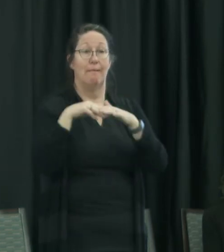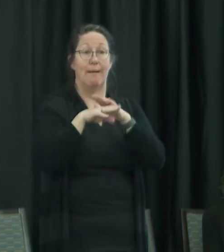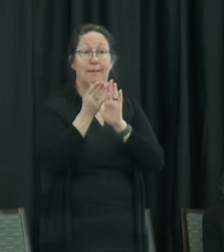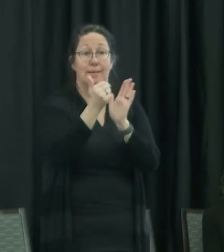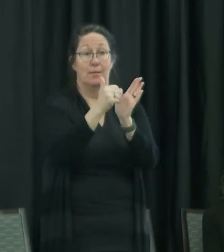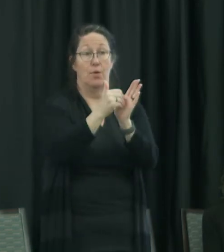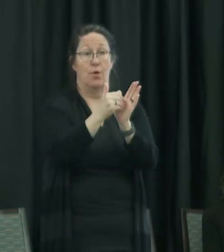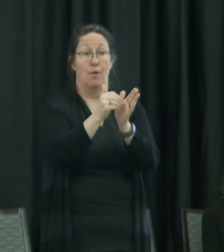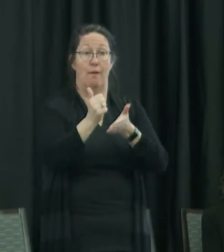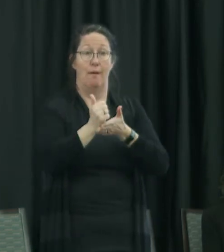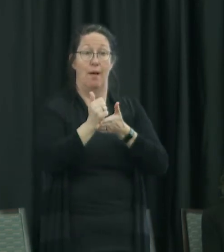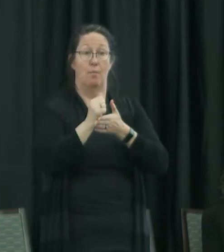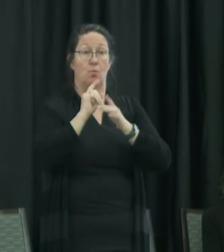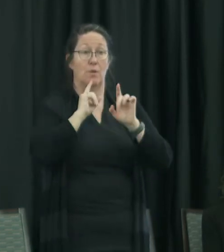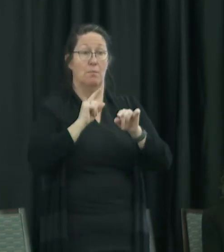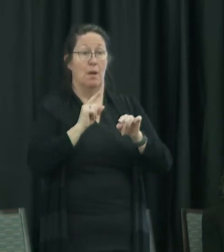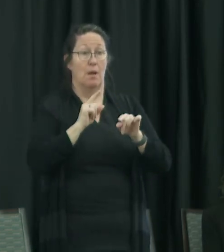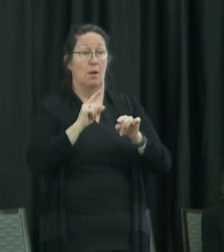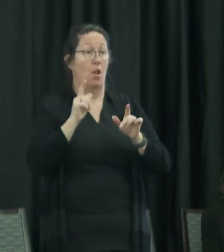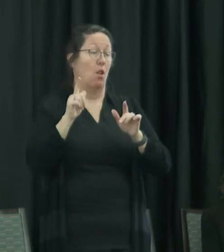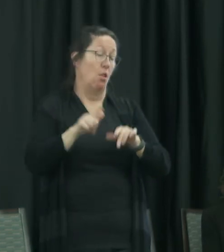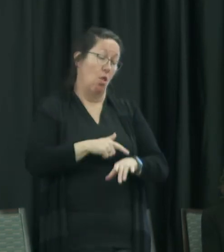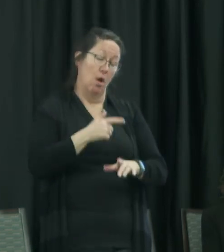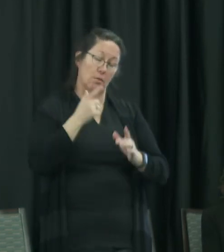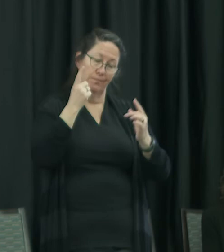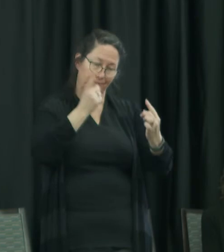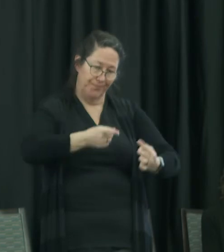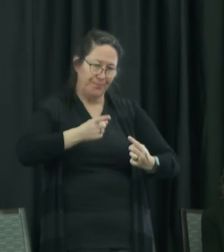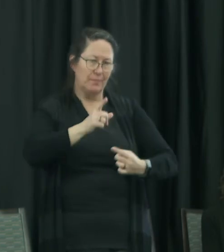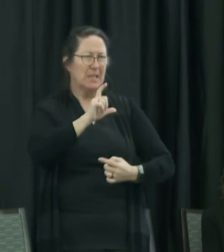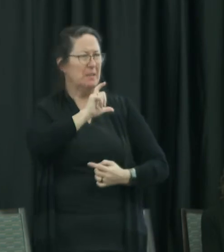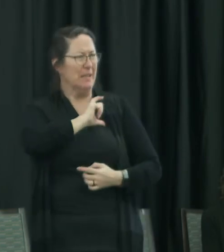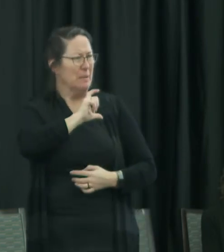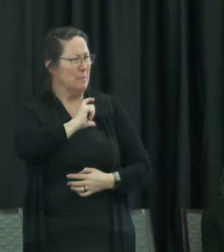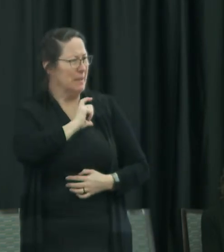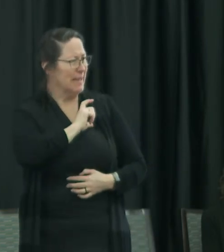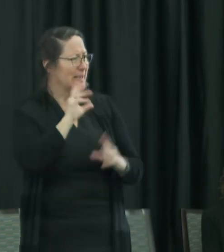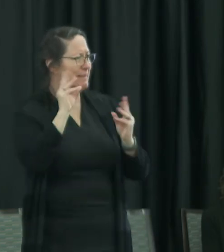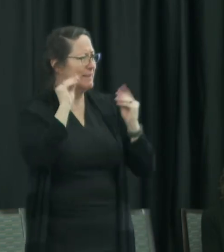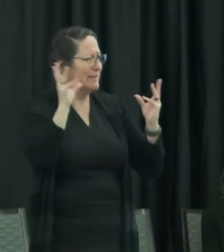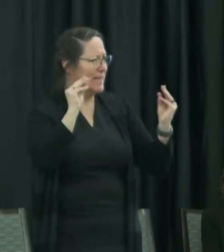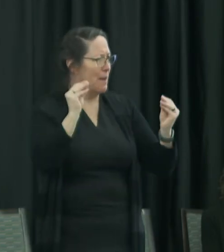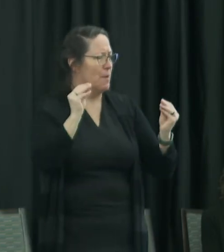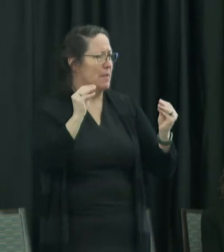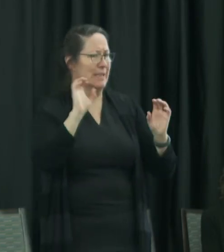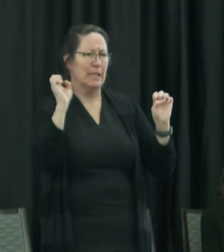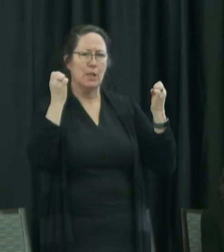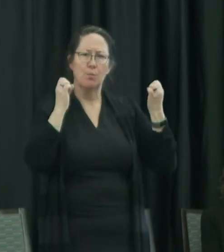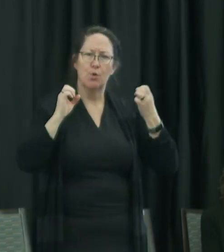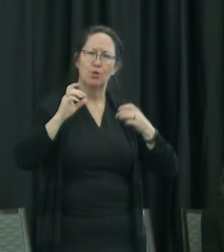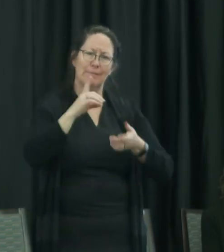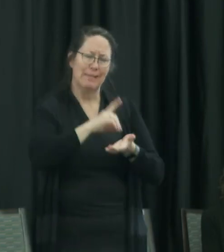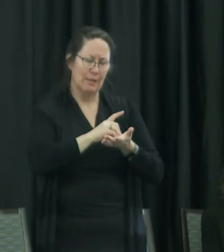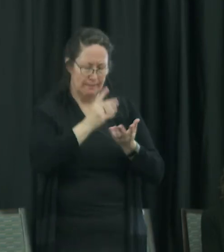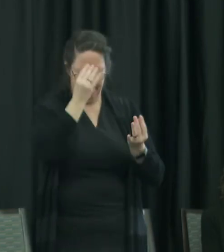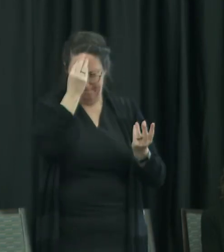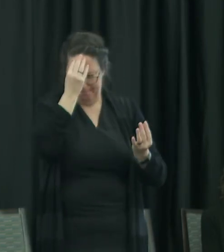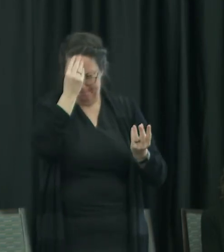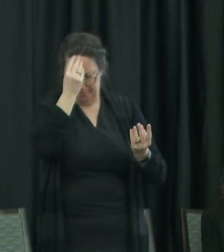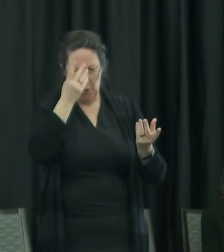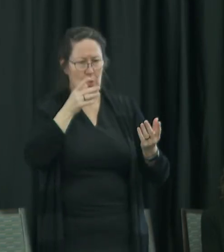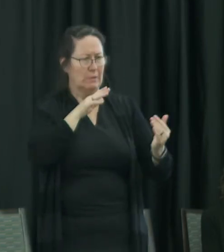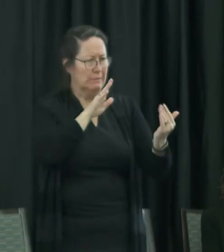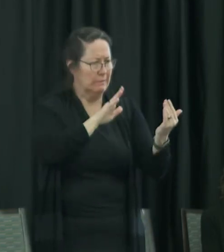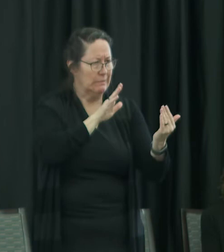centers help answer a question that has long plagued law enforcement, ambulance services, and emergency room doctors when interacting